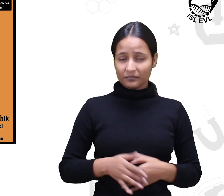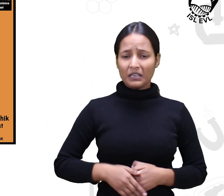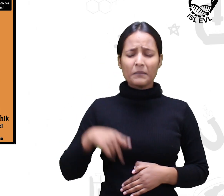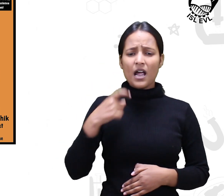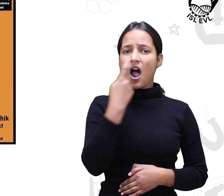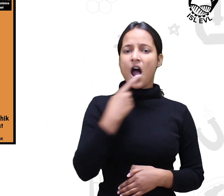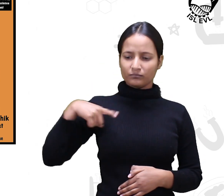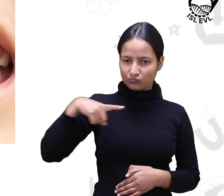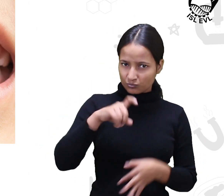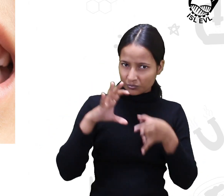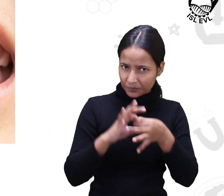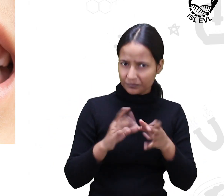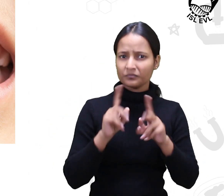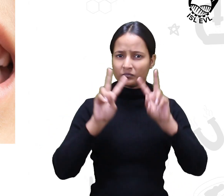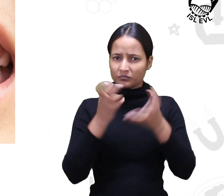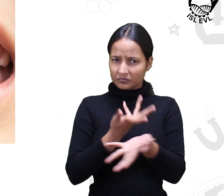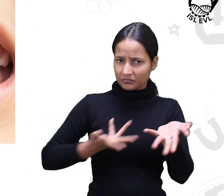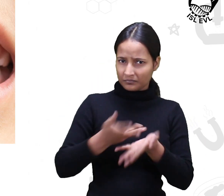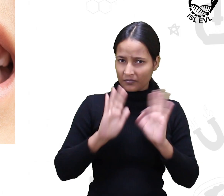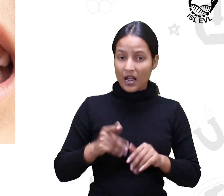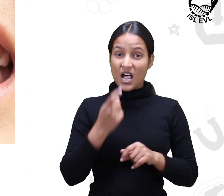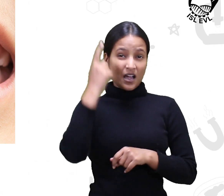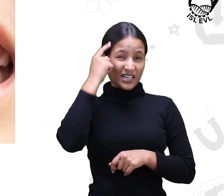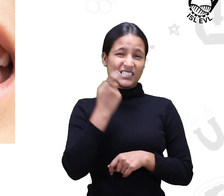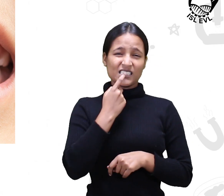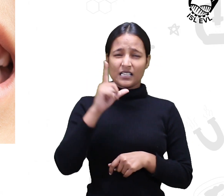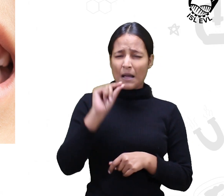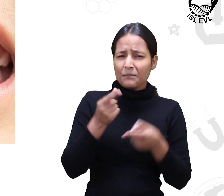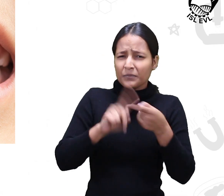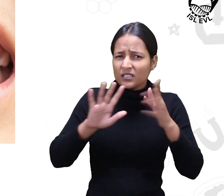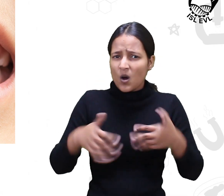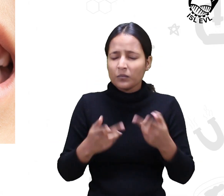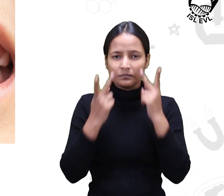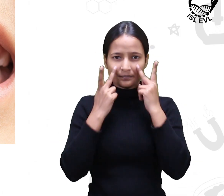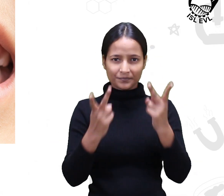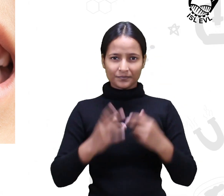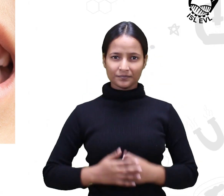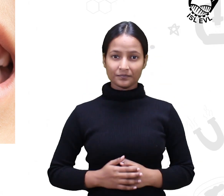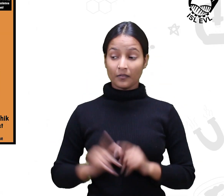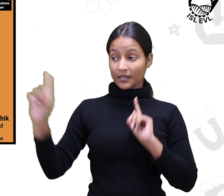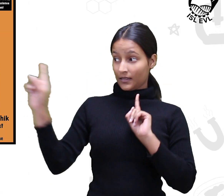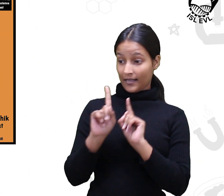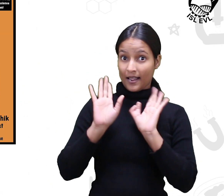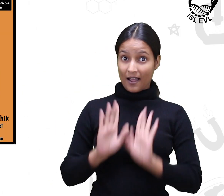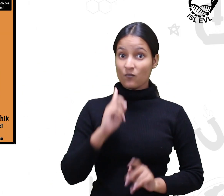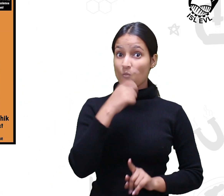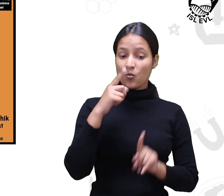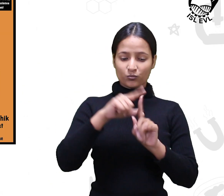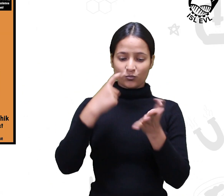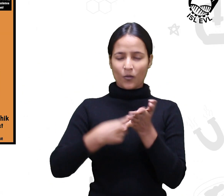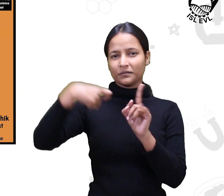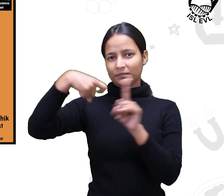microbes on our teeth and what causes cavities. They also talk with Dr. Karishma Kaushik, a